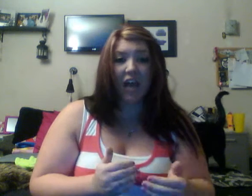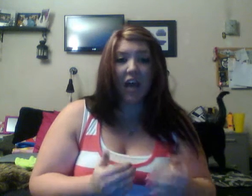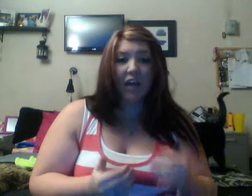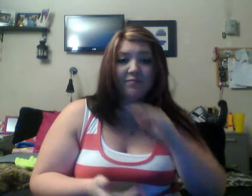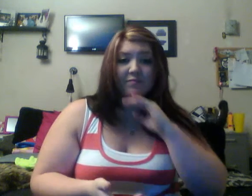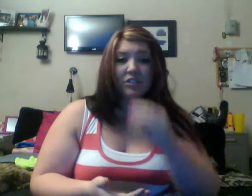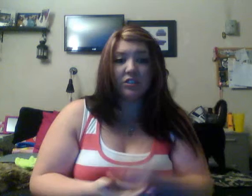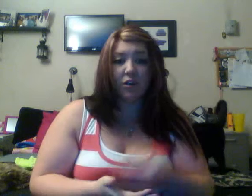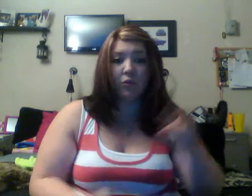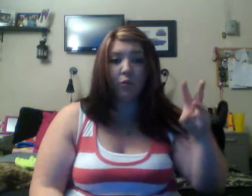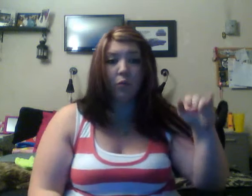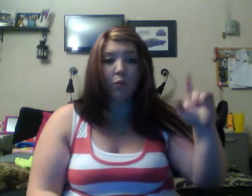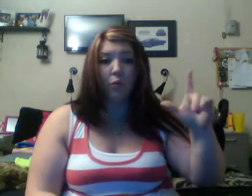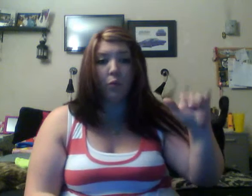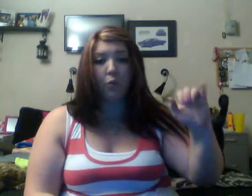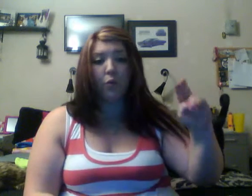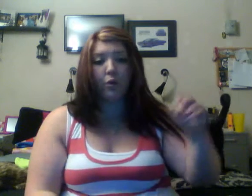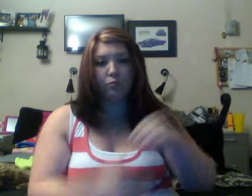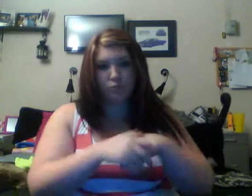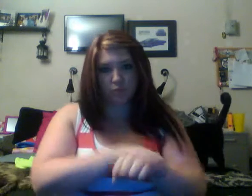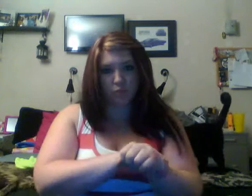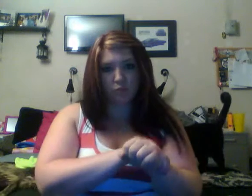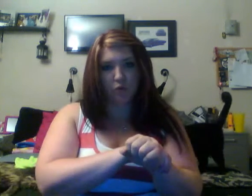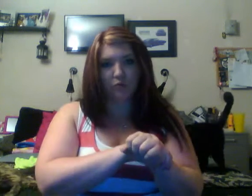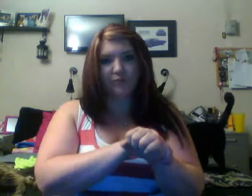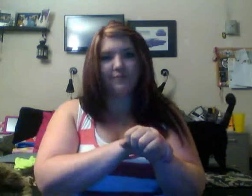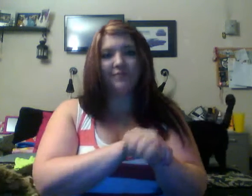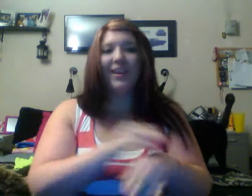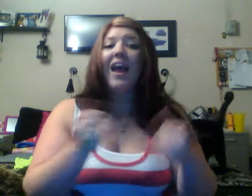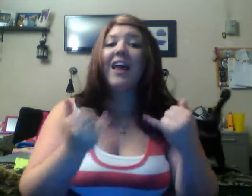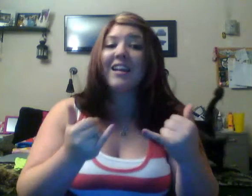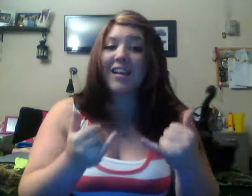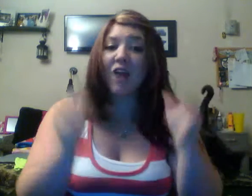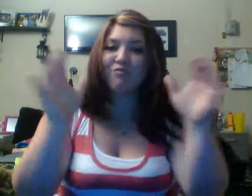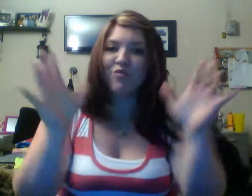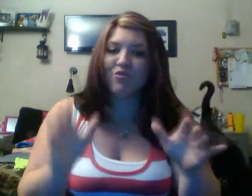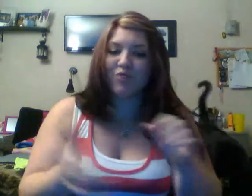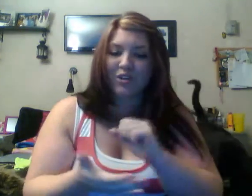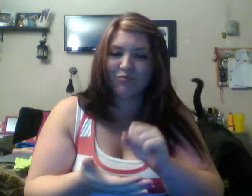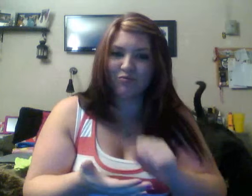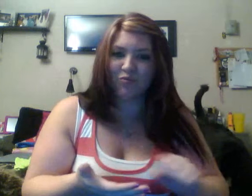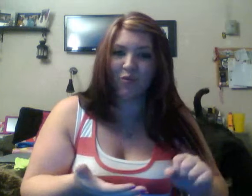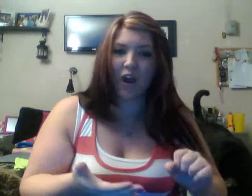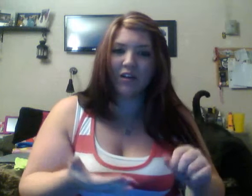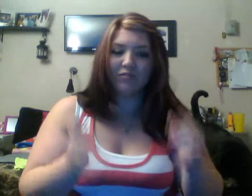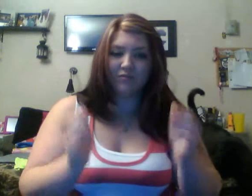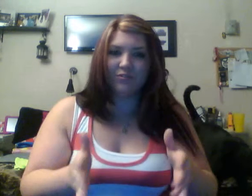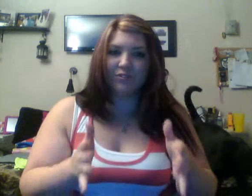guessing that that would be what the English world considers to be one of the greatest writers, and certainly the greatest playwright, and the man